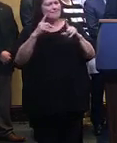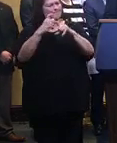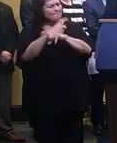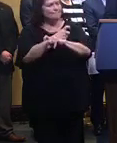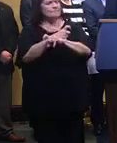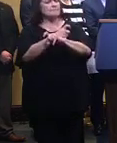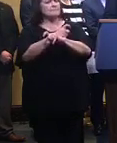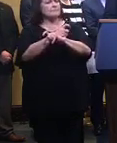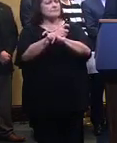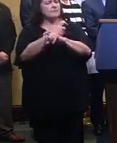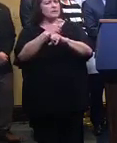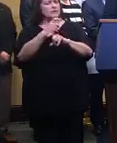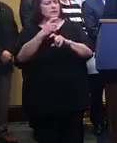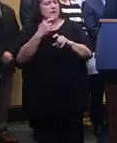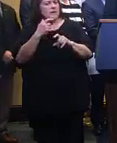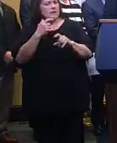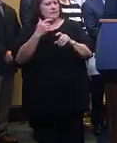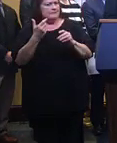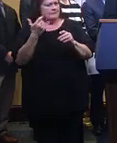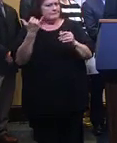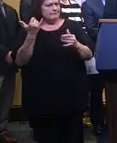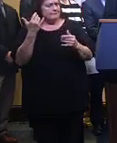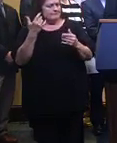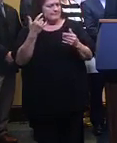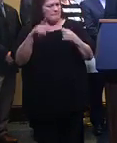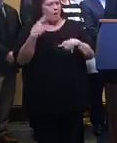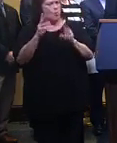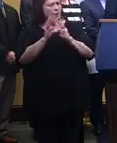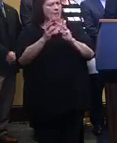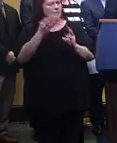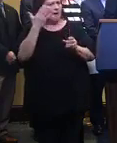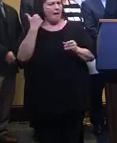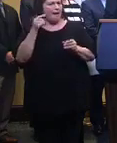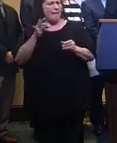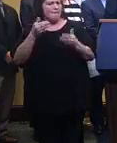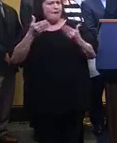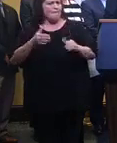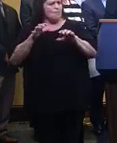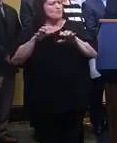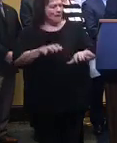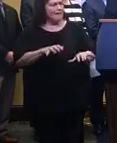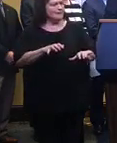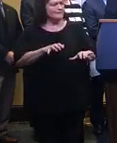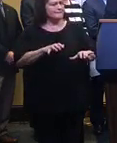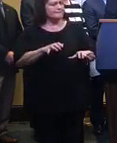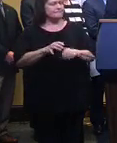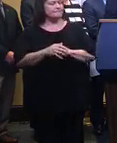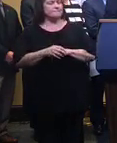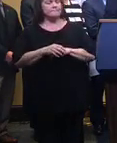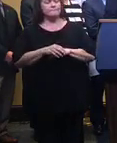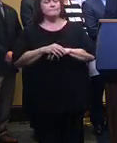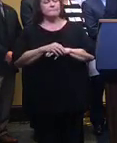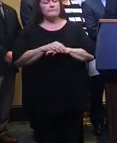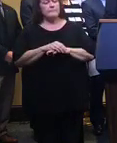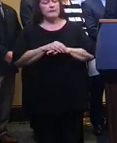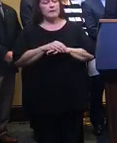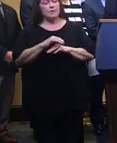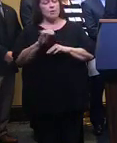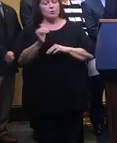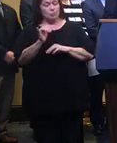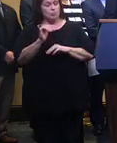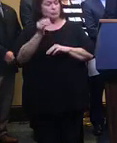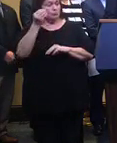have to acknowledge. We're experiencing more intense and more frequent rates of rain, and that's the reality we're facing. But I also want to